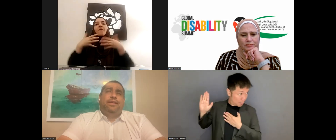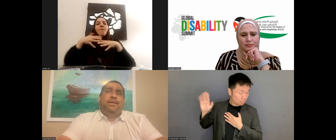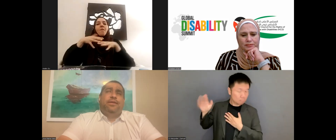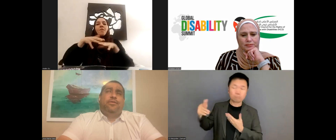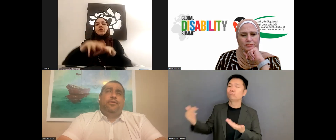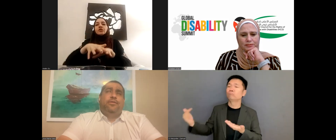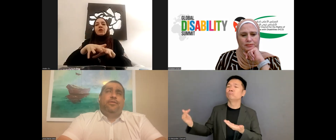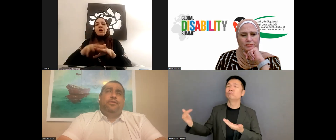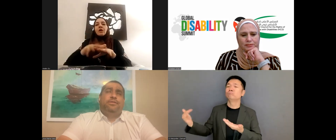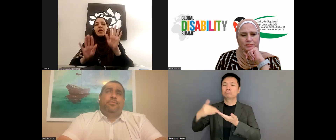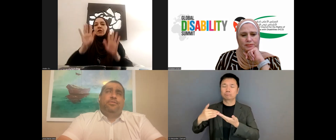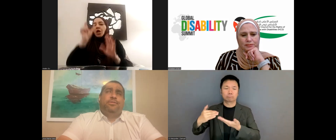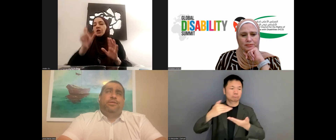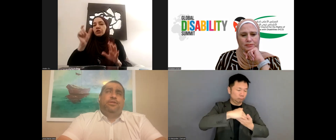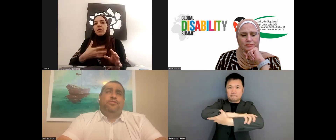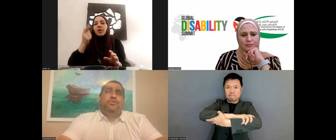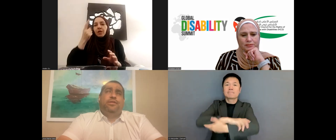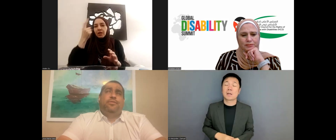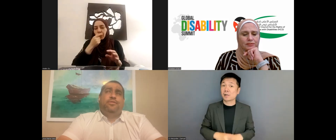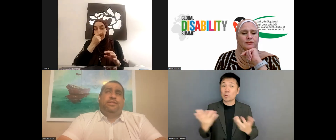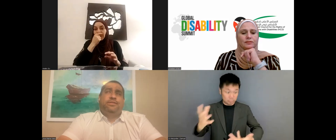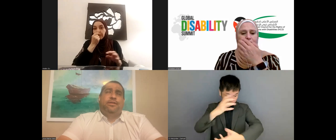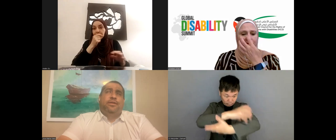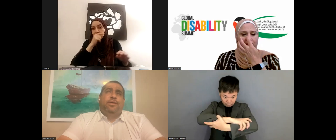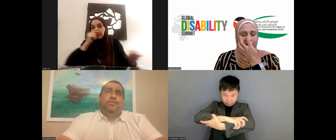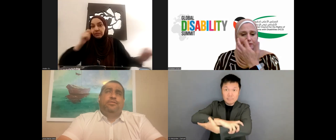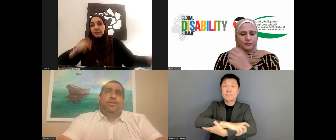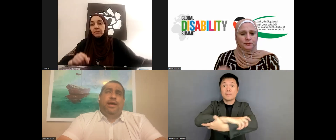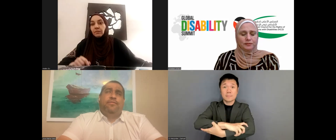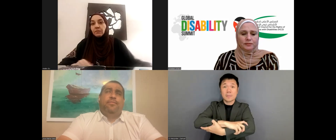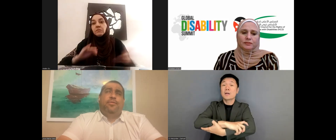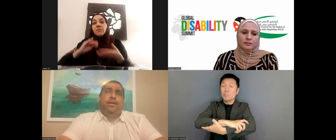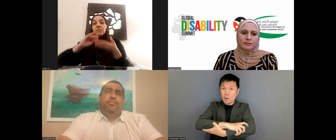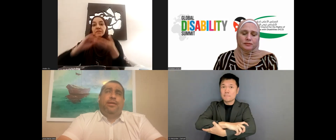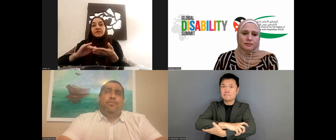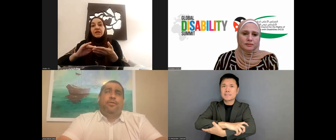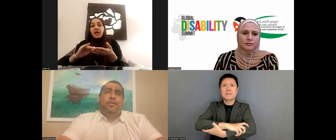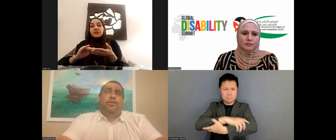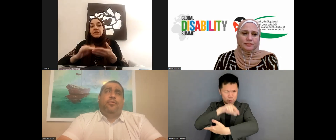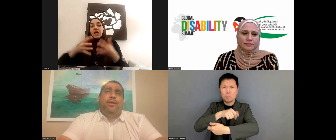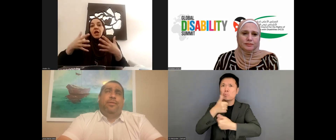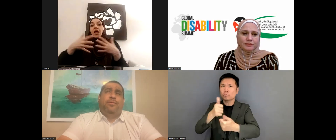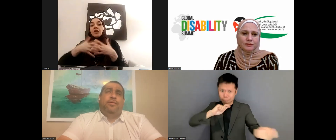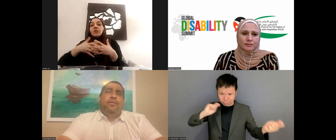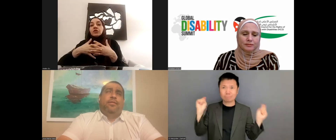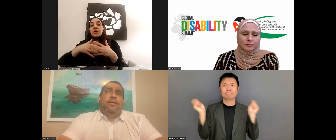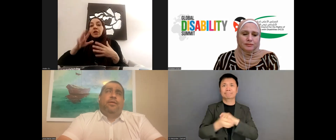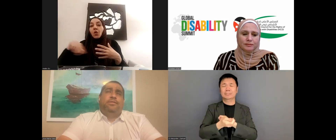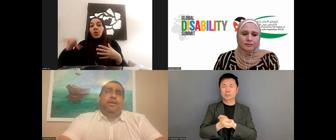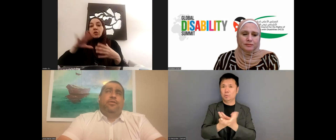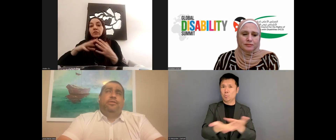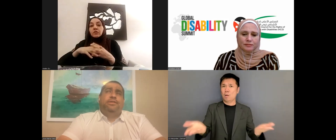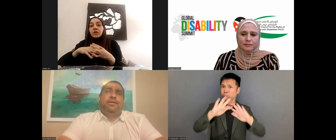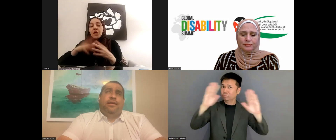the stakeholders the possibility of joining forces, but also to have more impactful commitments. There